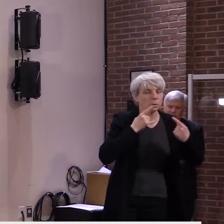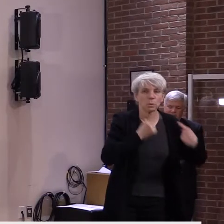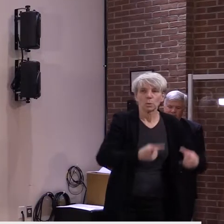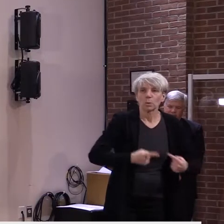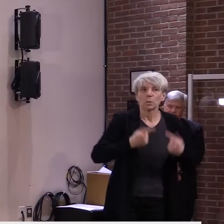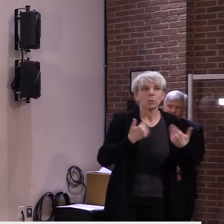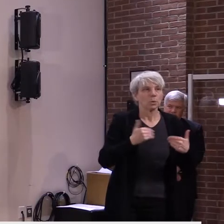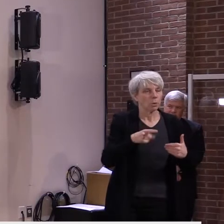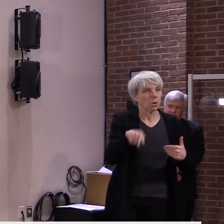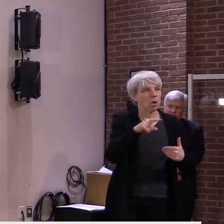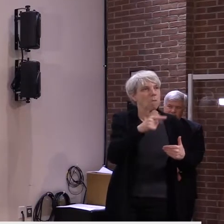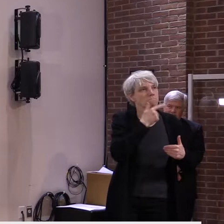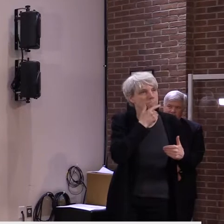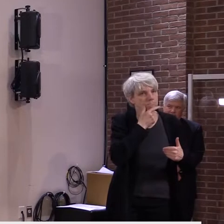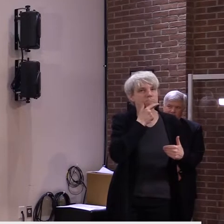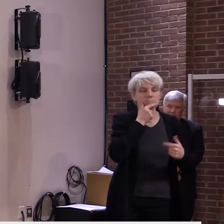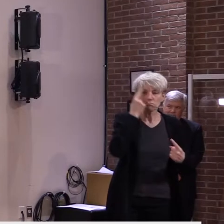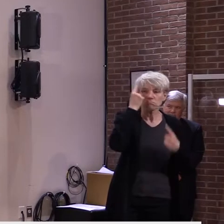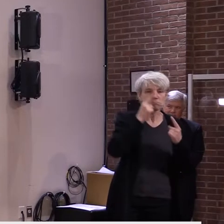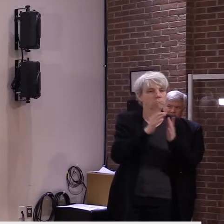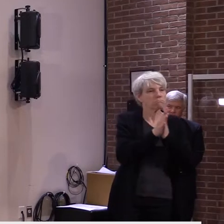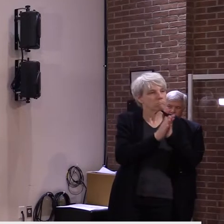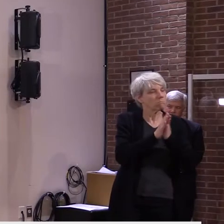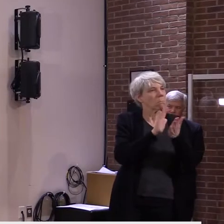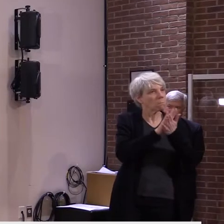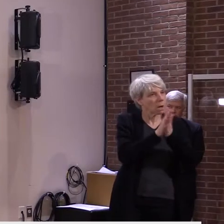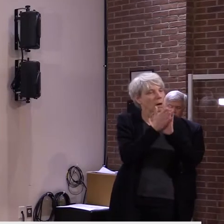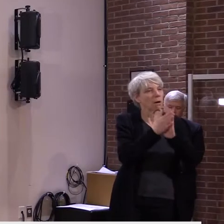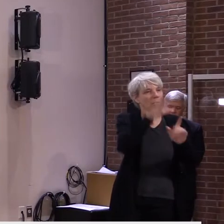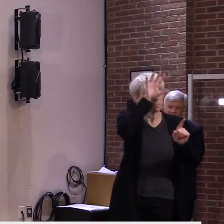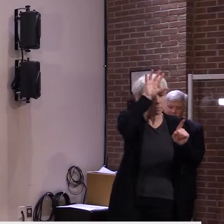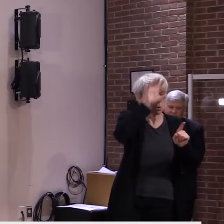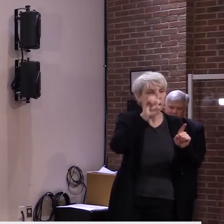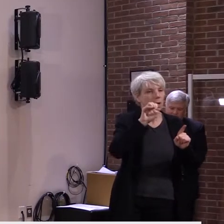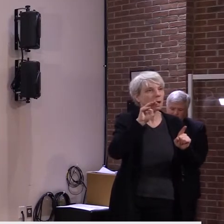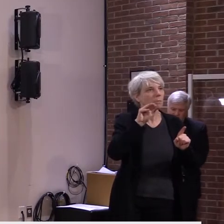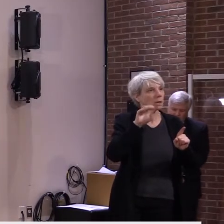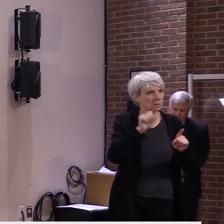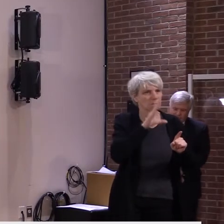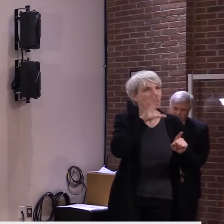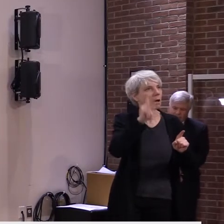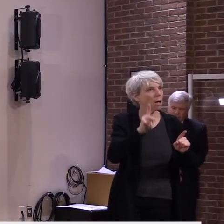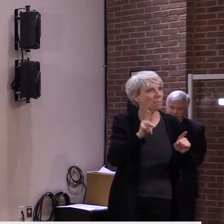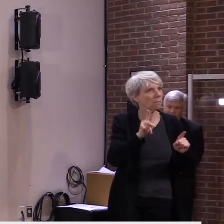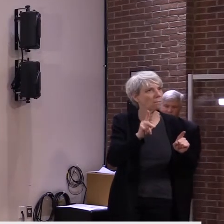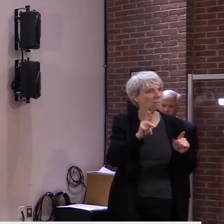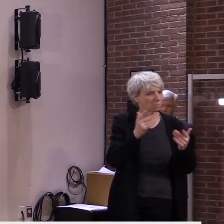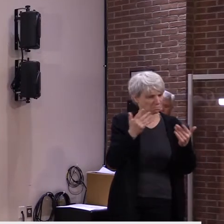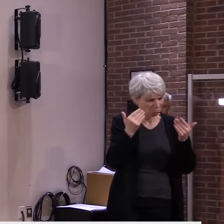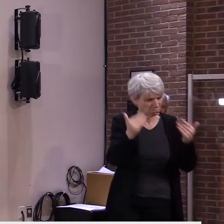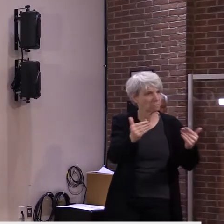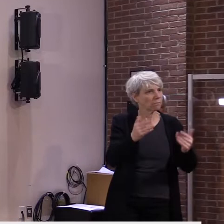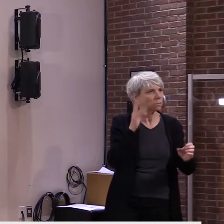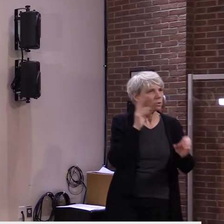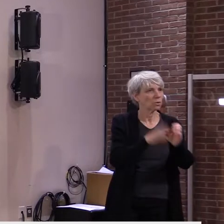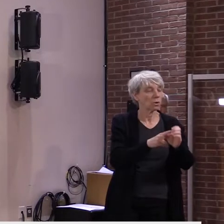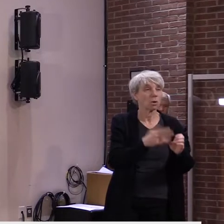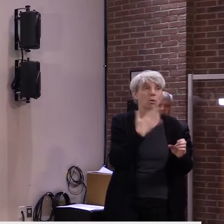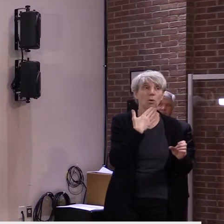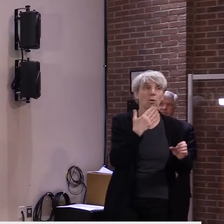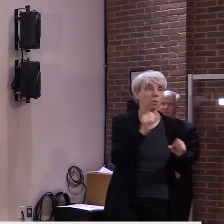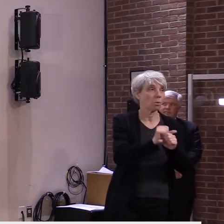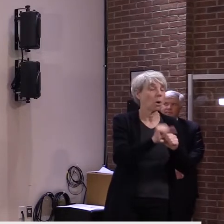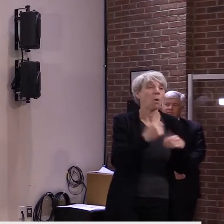step up if you have an interest. And want to share in some of the work that they do because it's such good work. It's very rewarding. I've